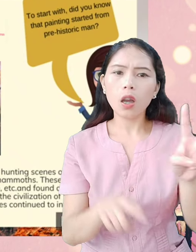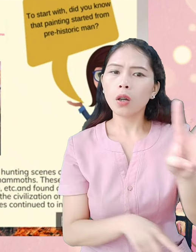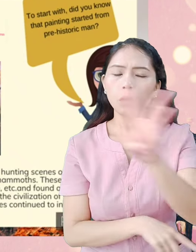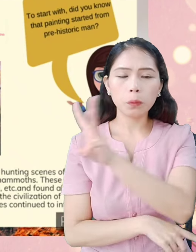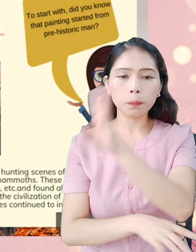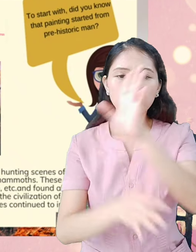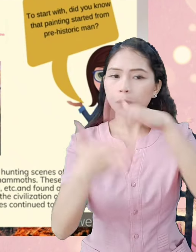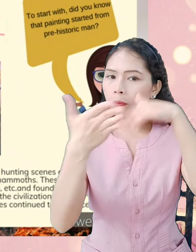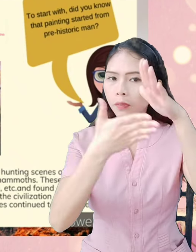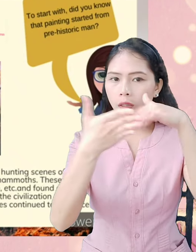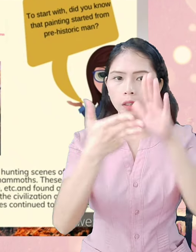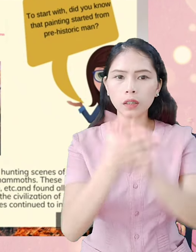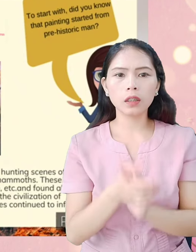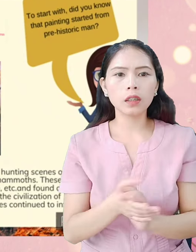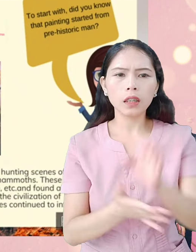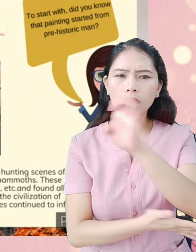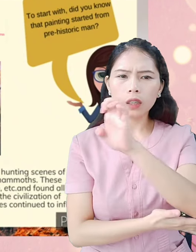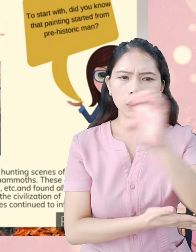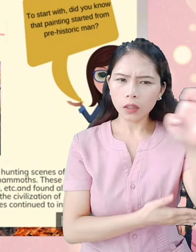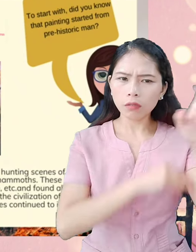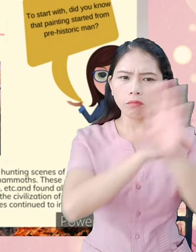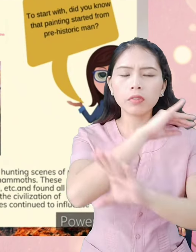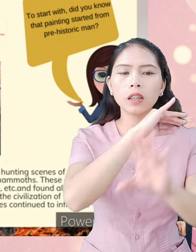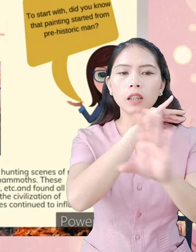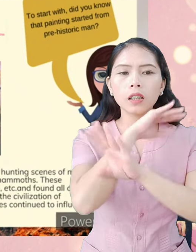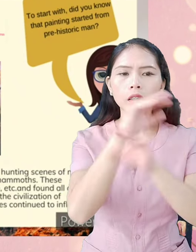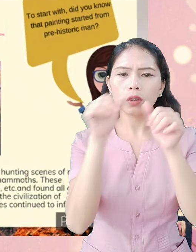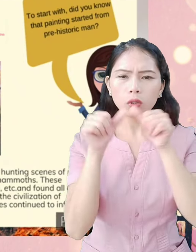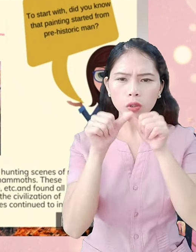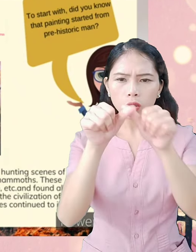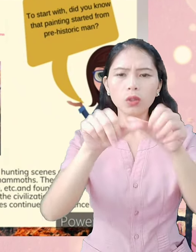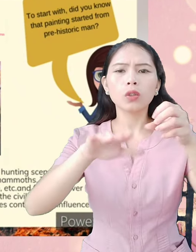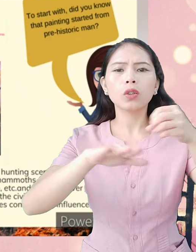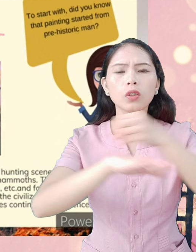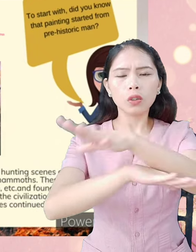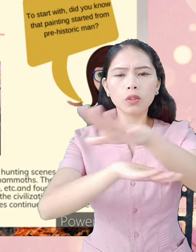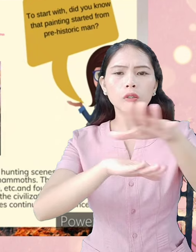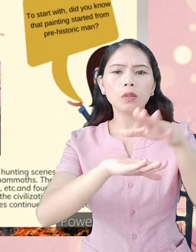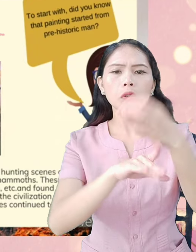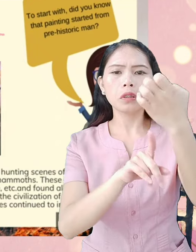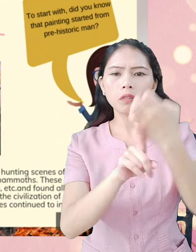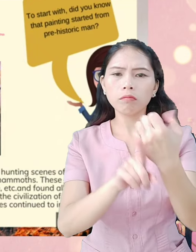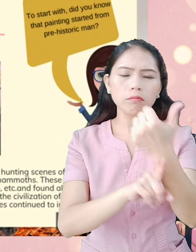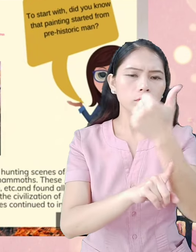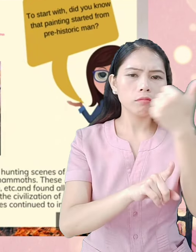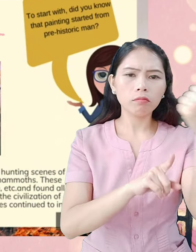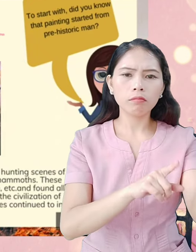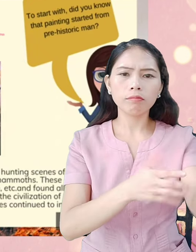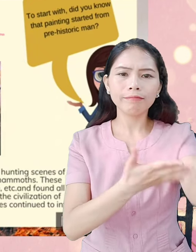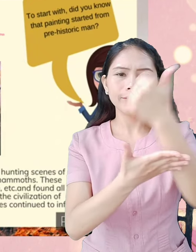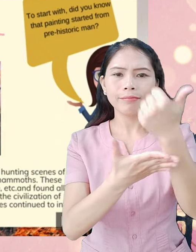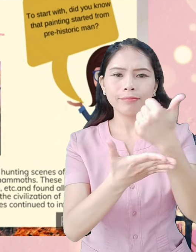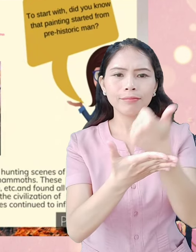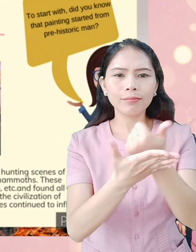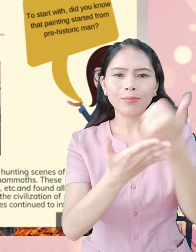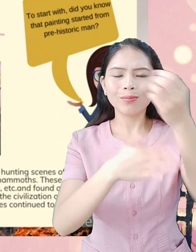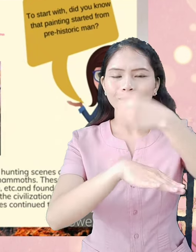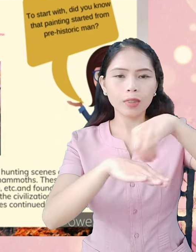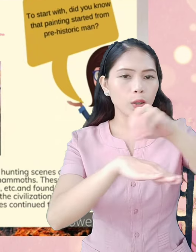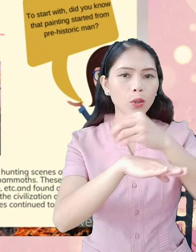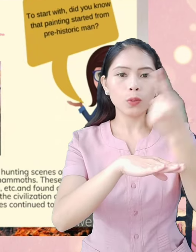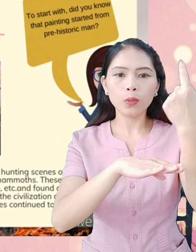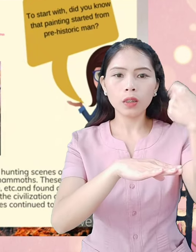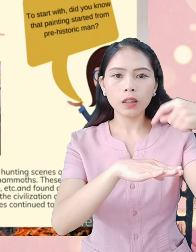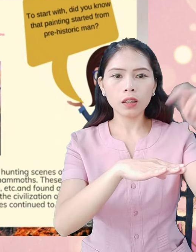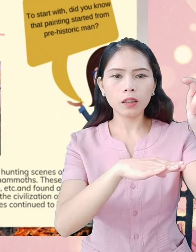painting. Eastern countries continued to influence each other's productions